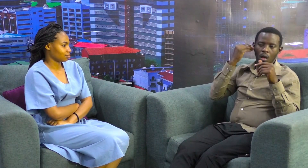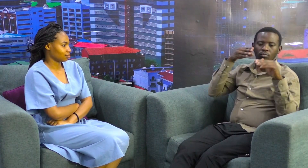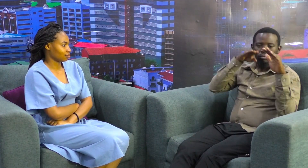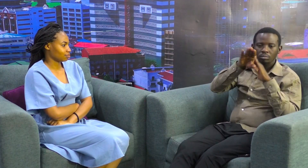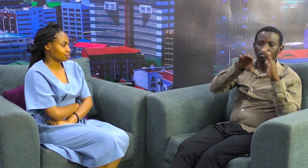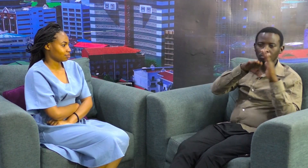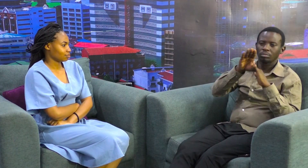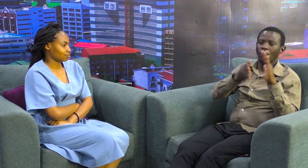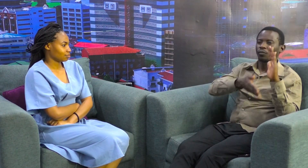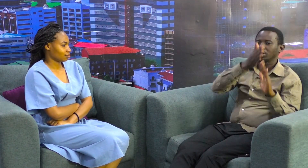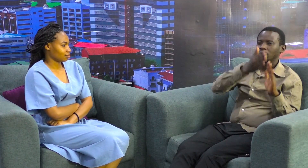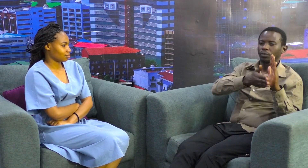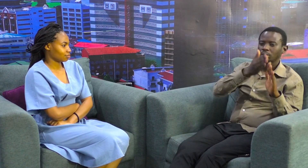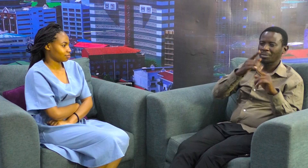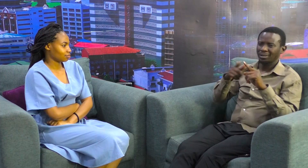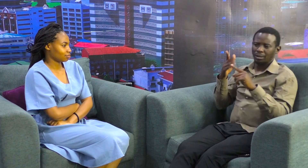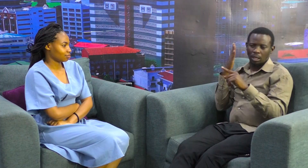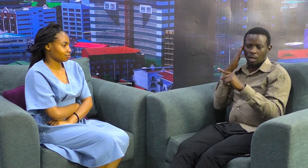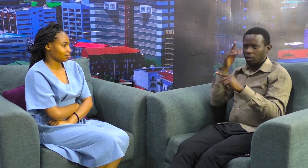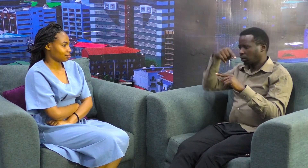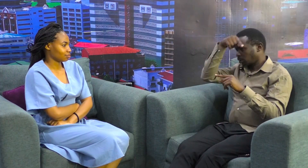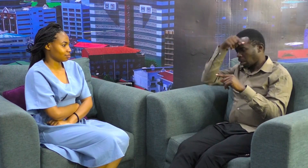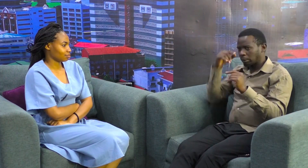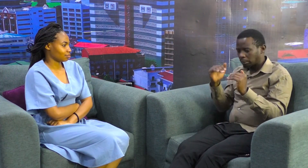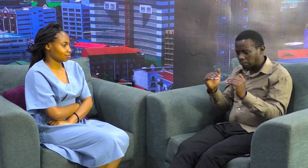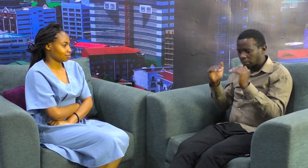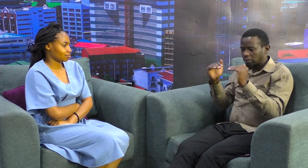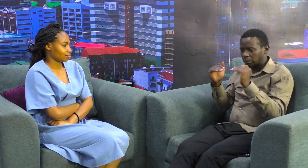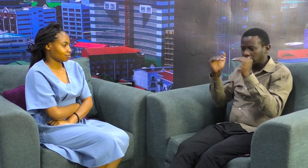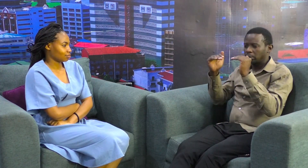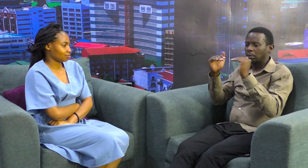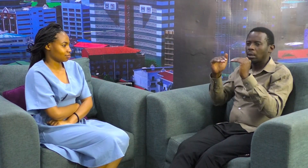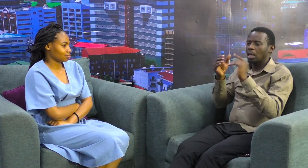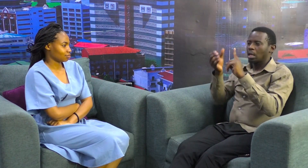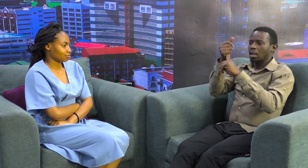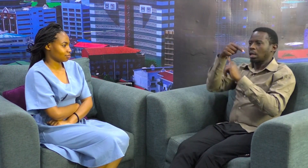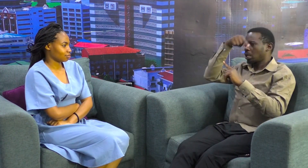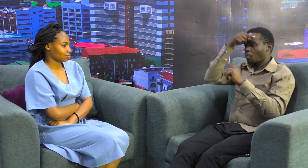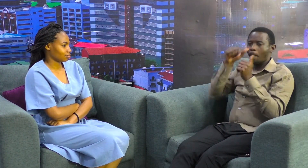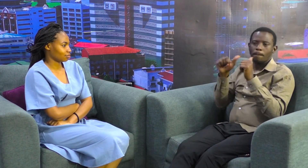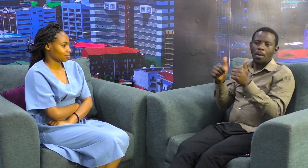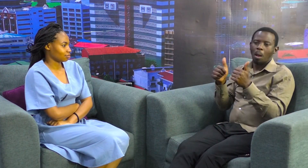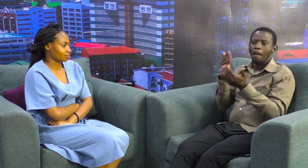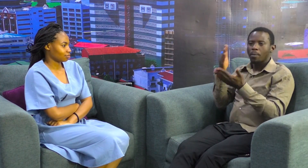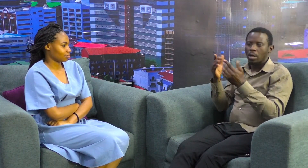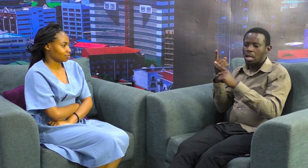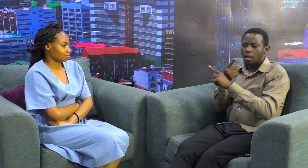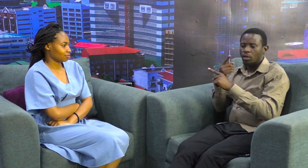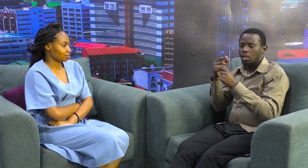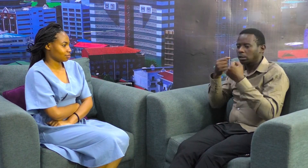a degree is really hard. So for hearing people, it is easy to access those and to tap to those opportunities because they have degrees.